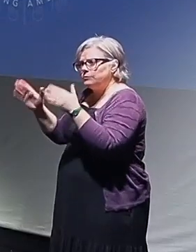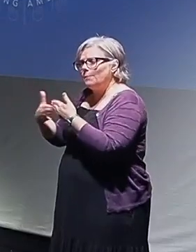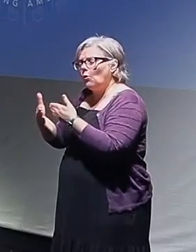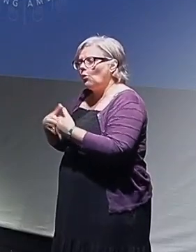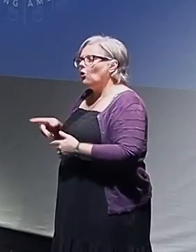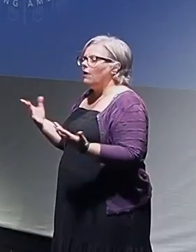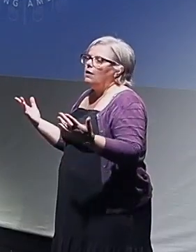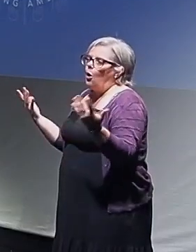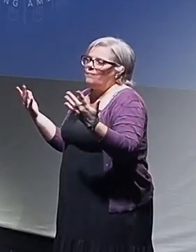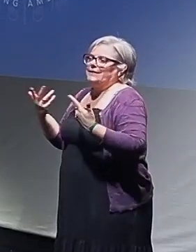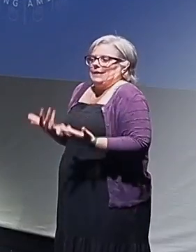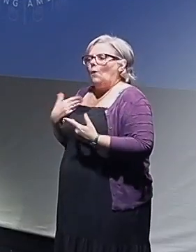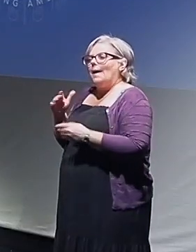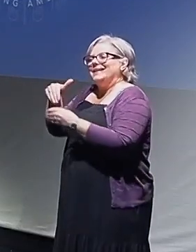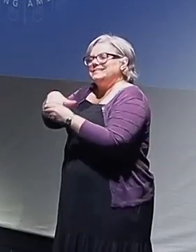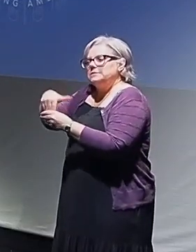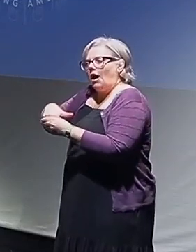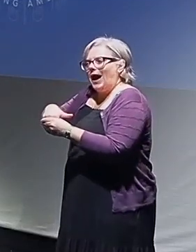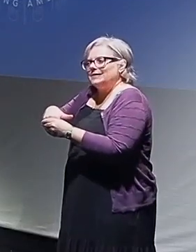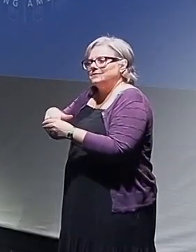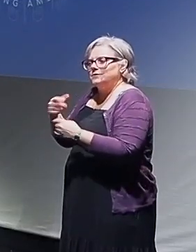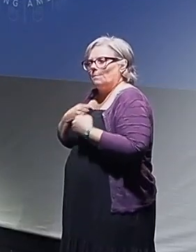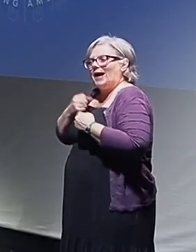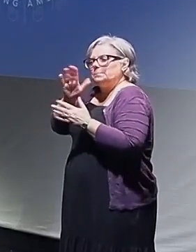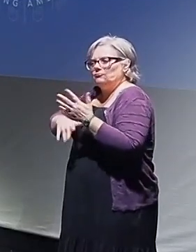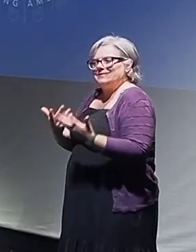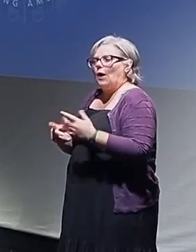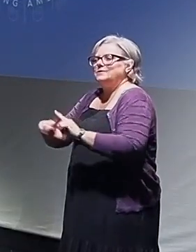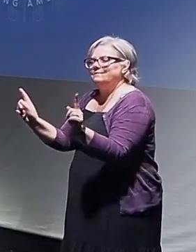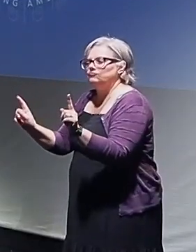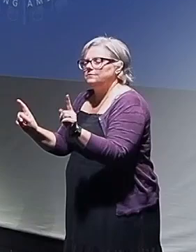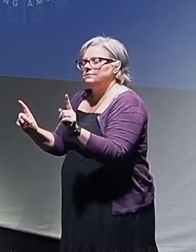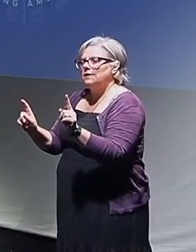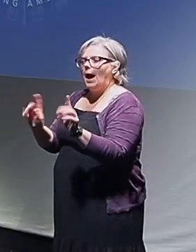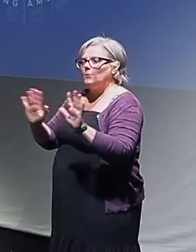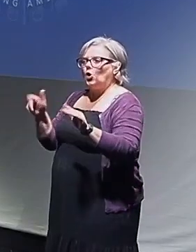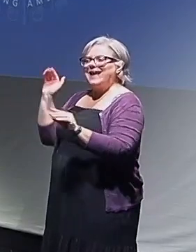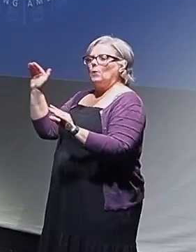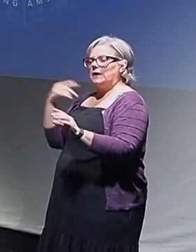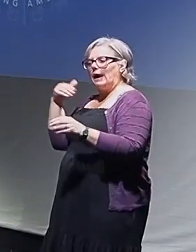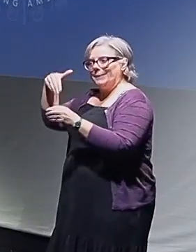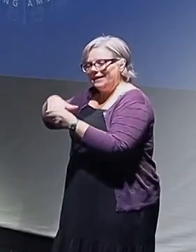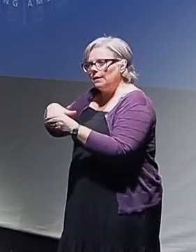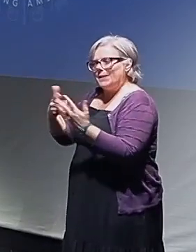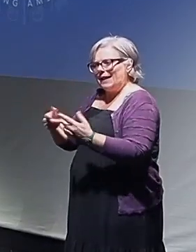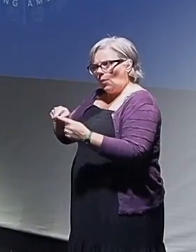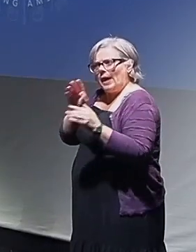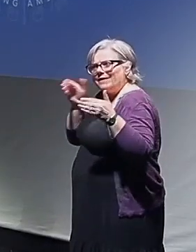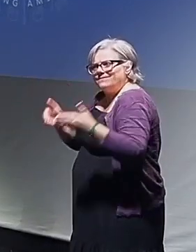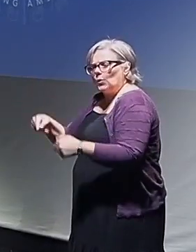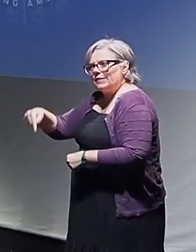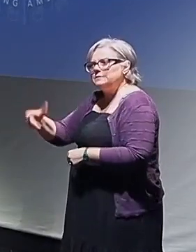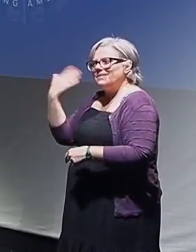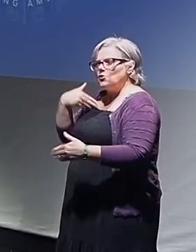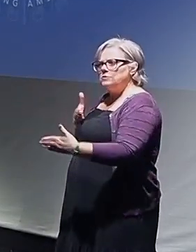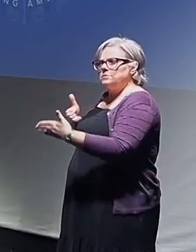obviously on the inside now, so I experience it differently. But I would hope that, yes, they're very like focused on that. They were